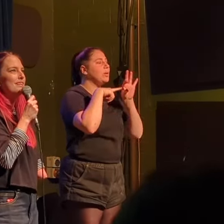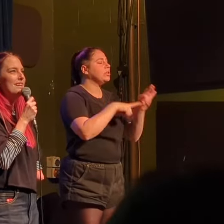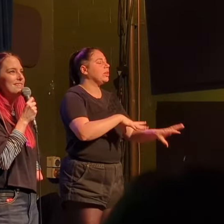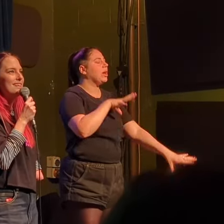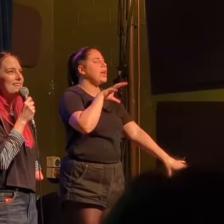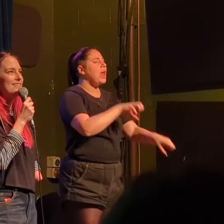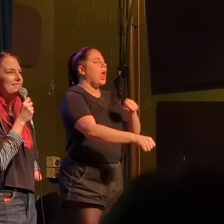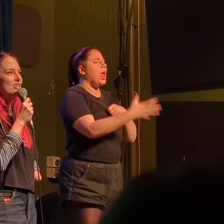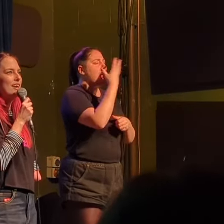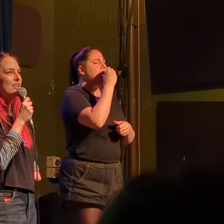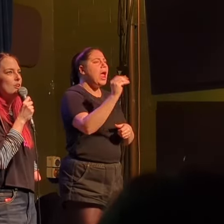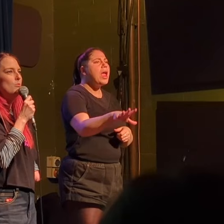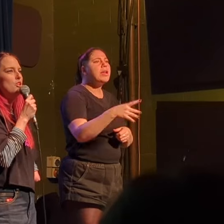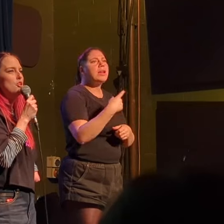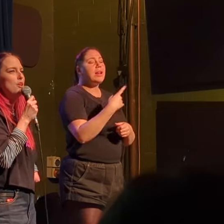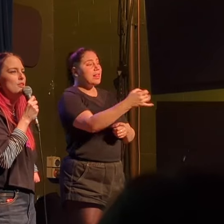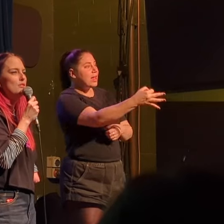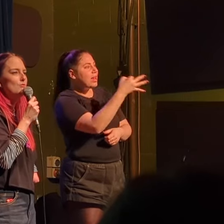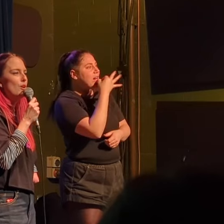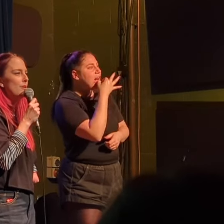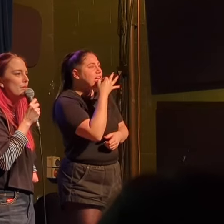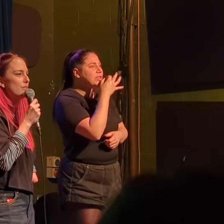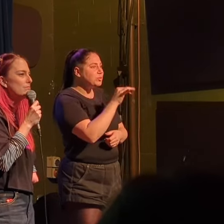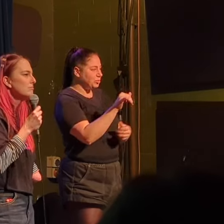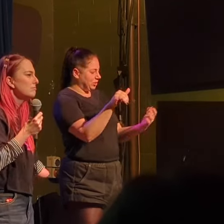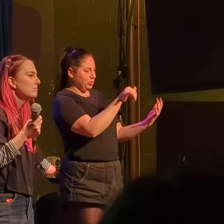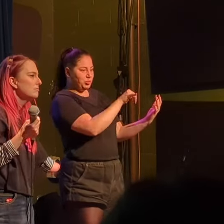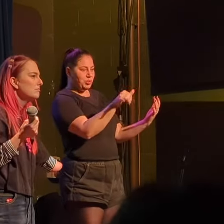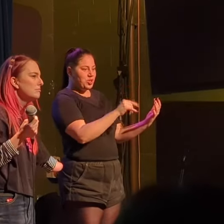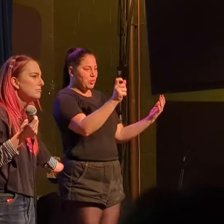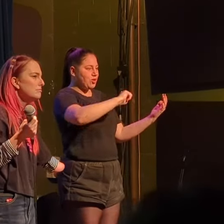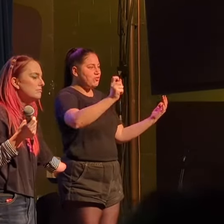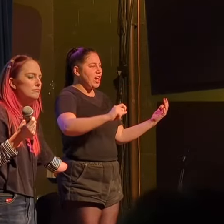them. They say things like, which hand do you write with?